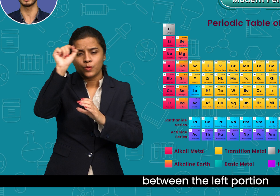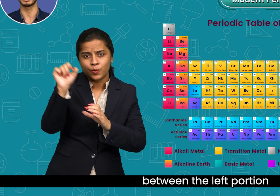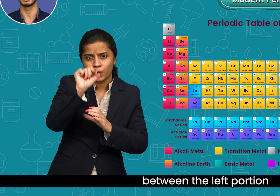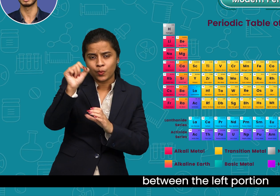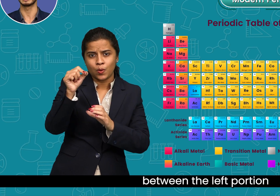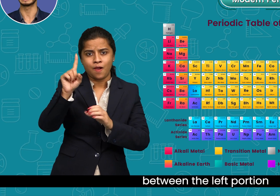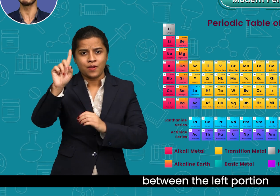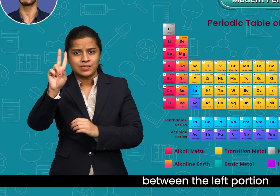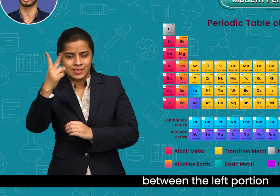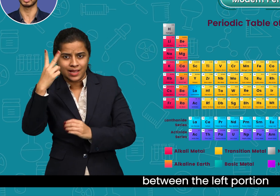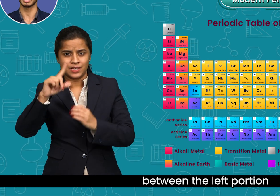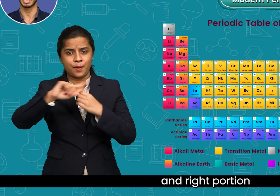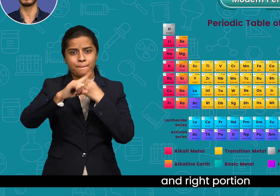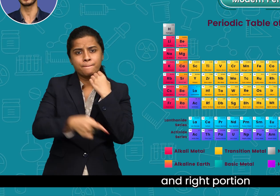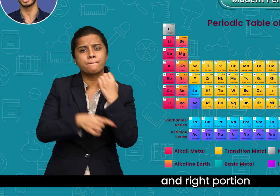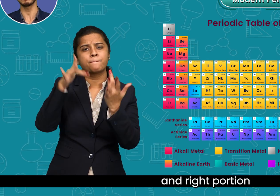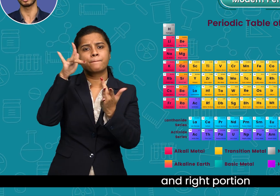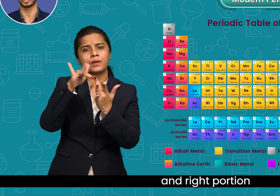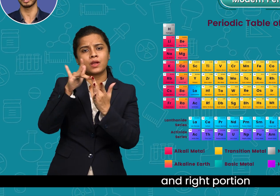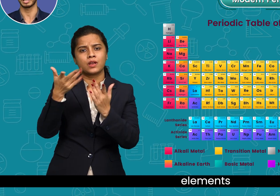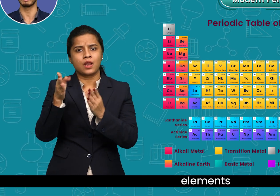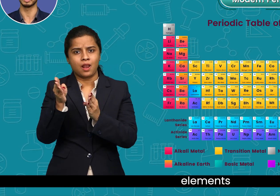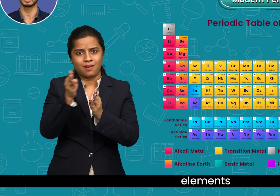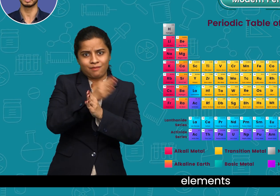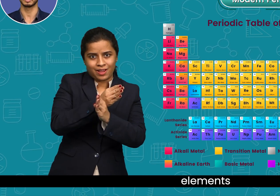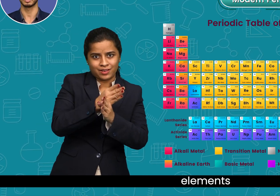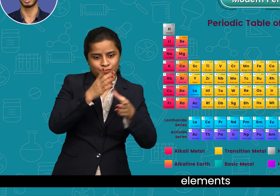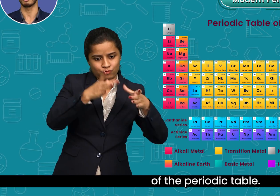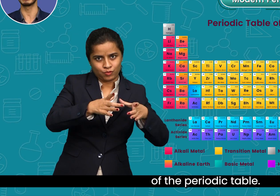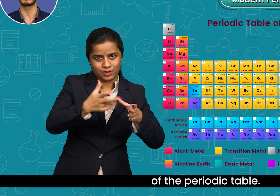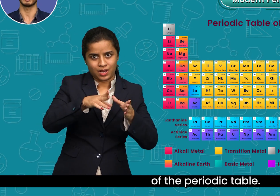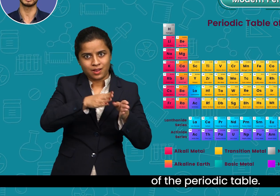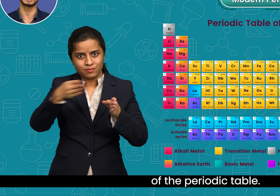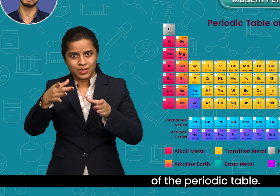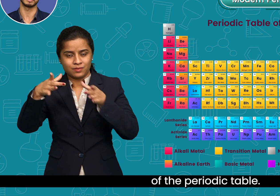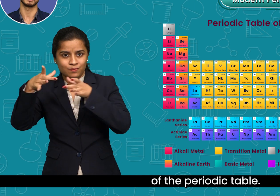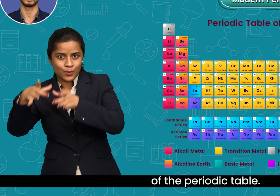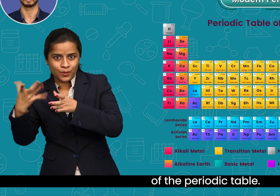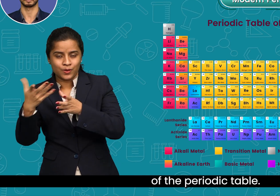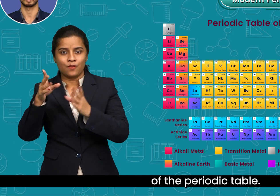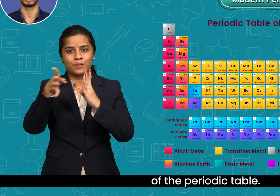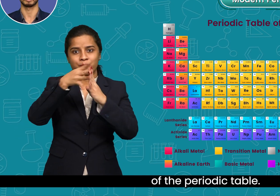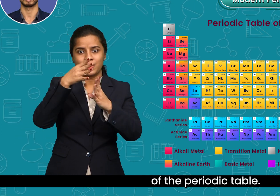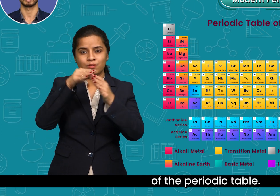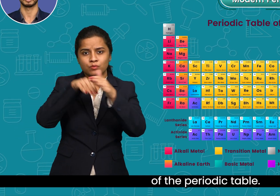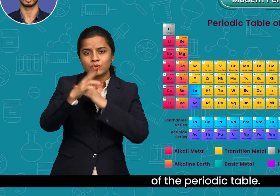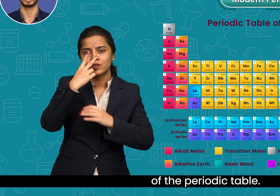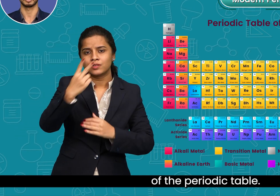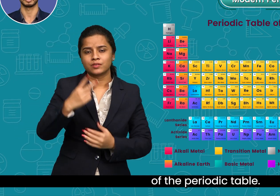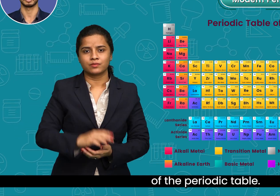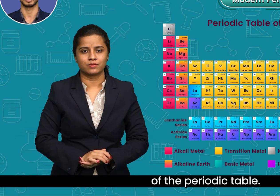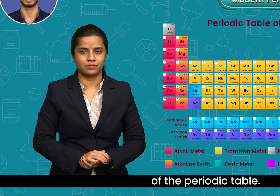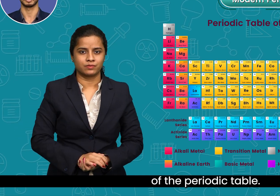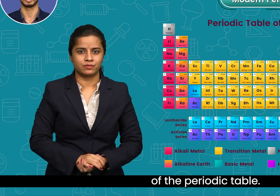intermediate between the left portion and the right portion elements of the periodic table.